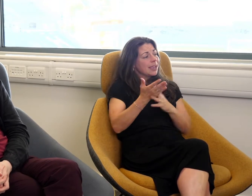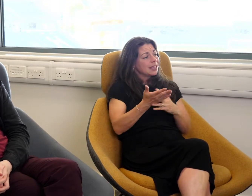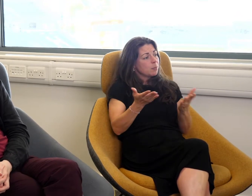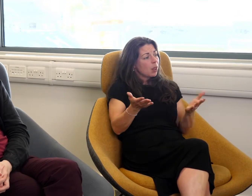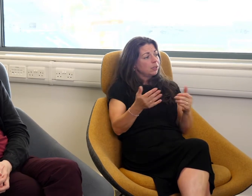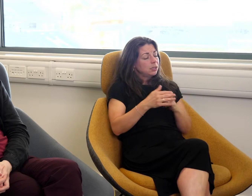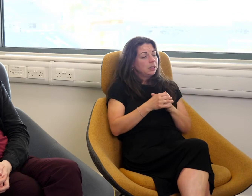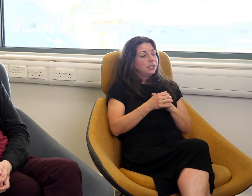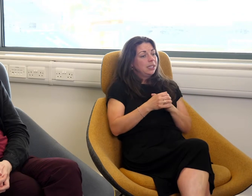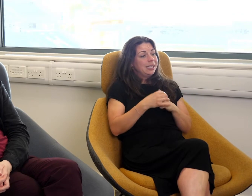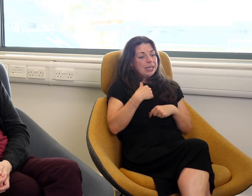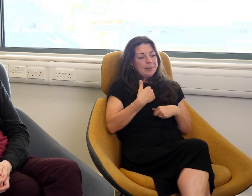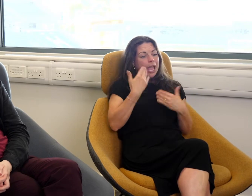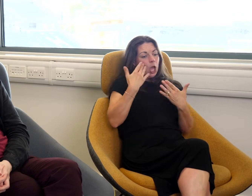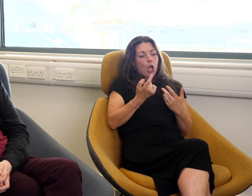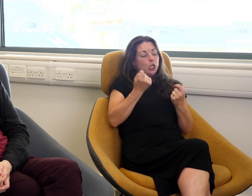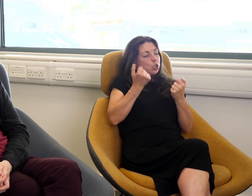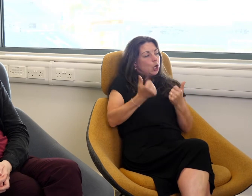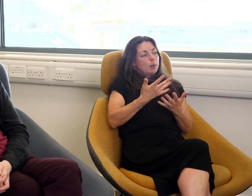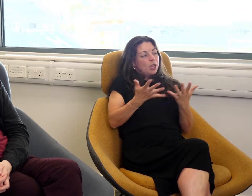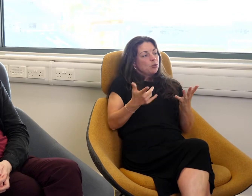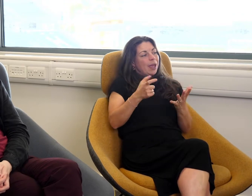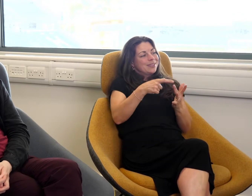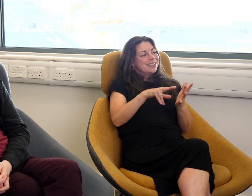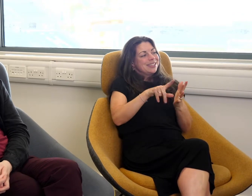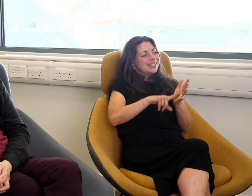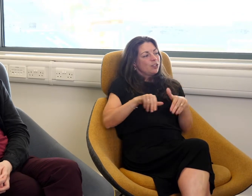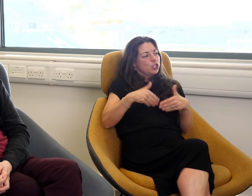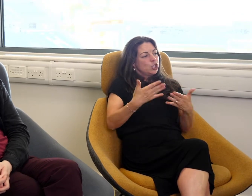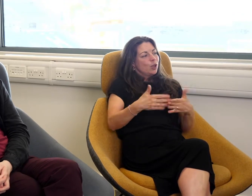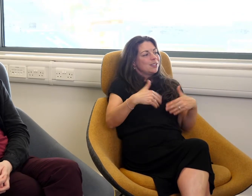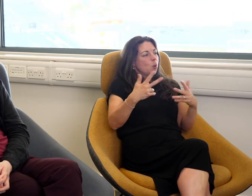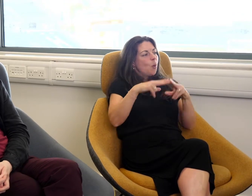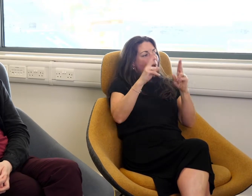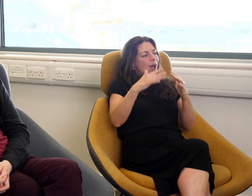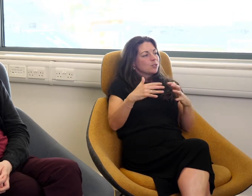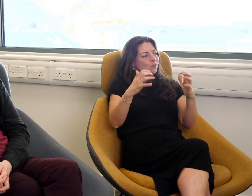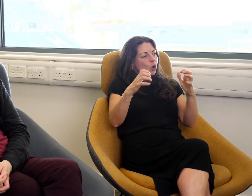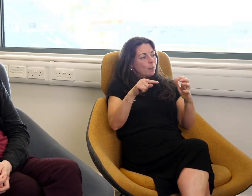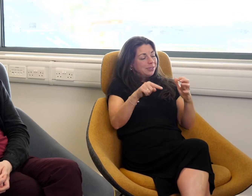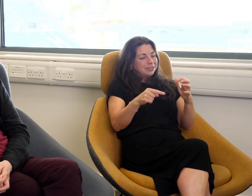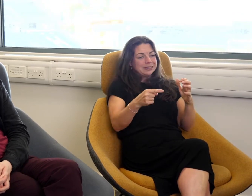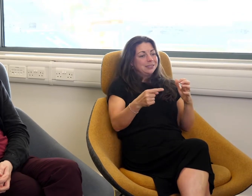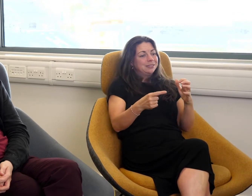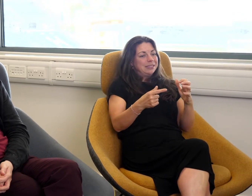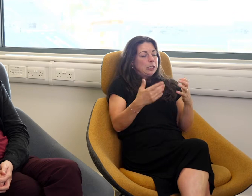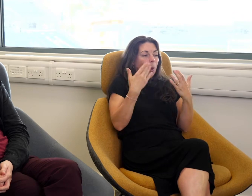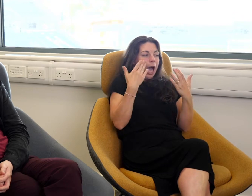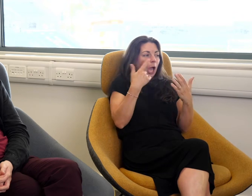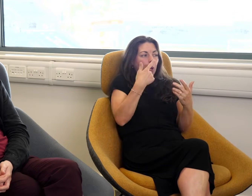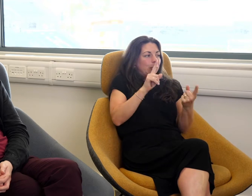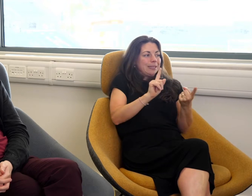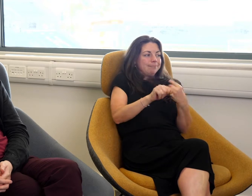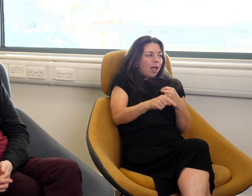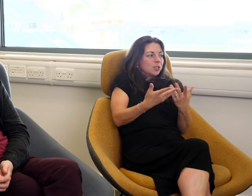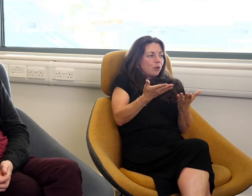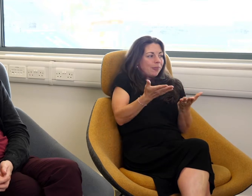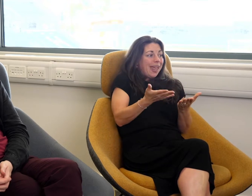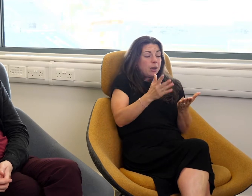the civil service or the House of Commons one, so I don't know. But I would definitely encourage anyone that's interested to look at that, and kind of if they're